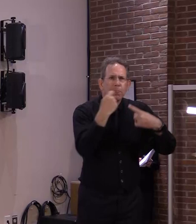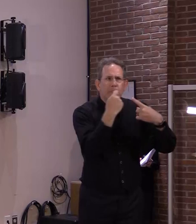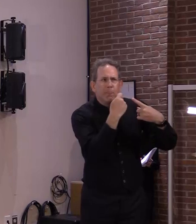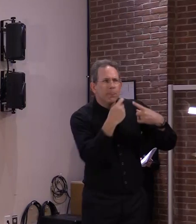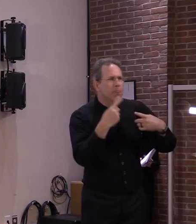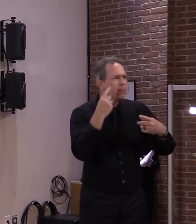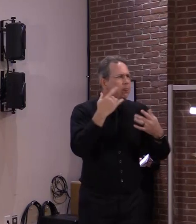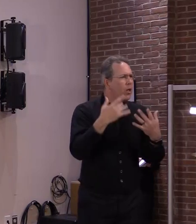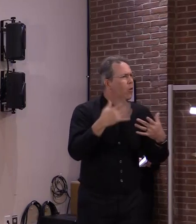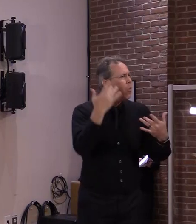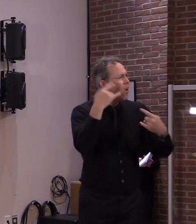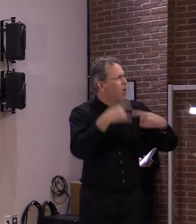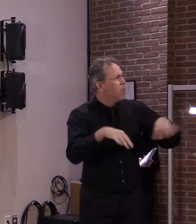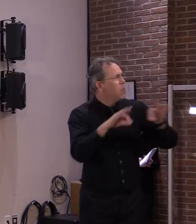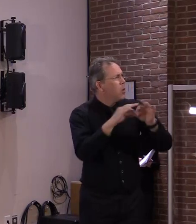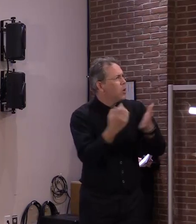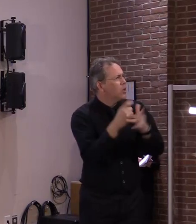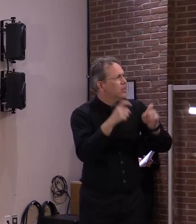the spread of the virus.